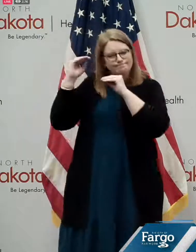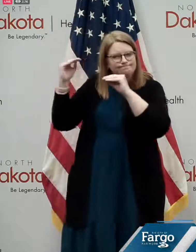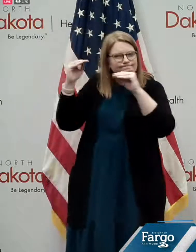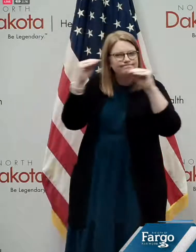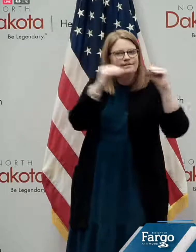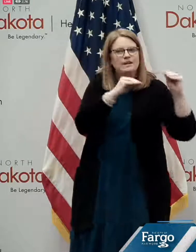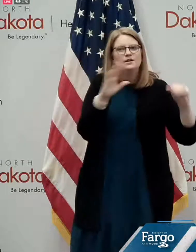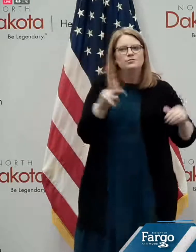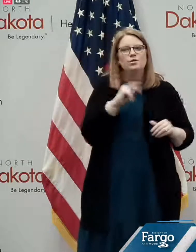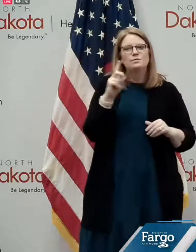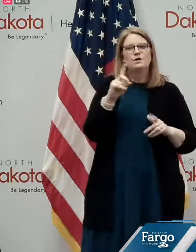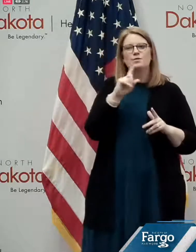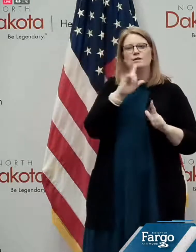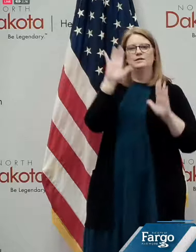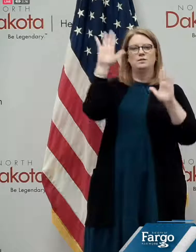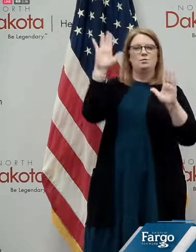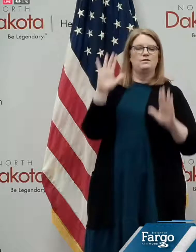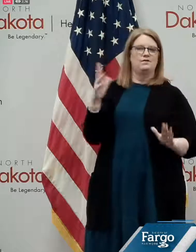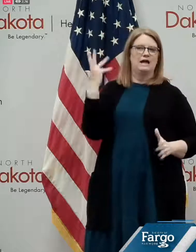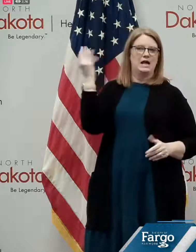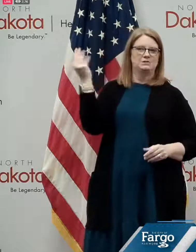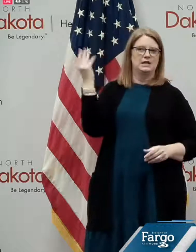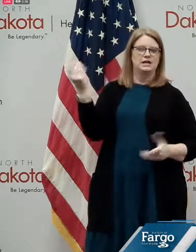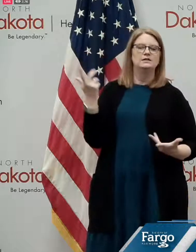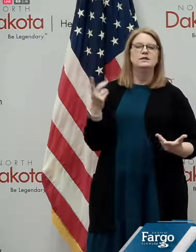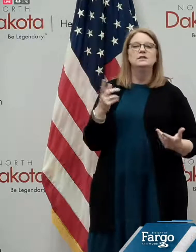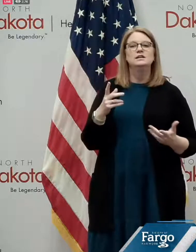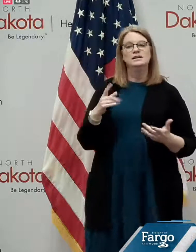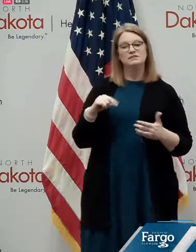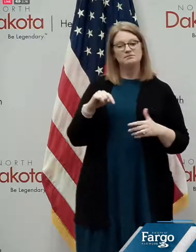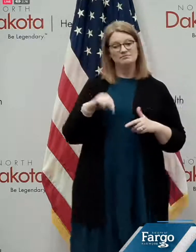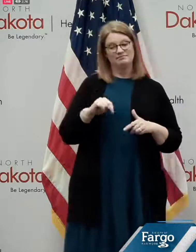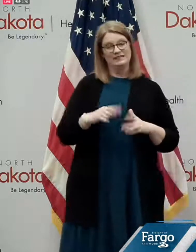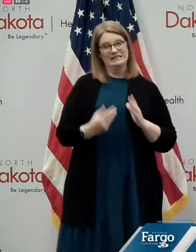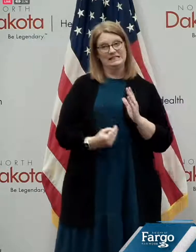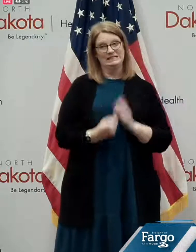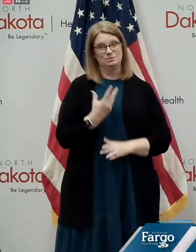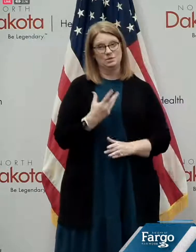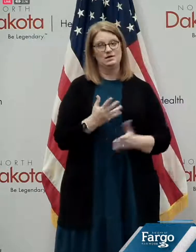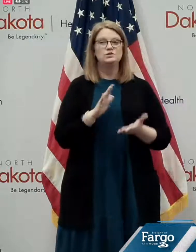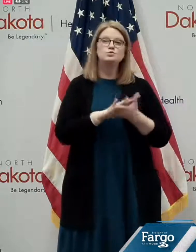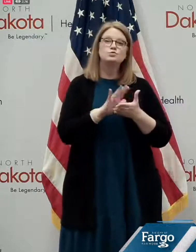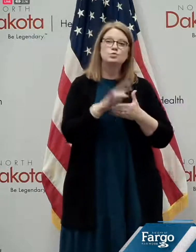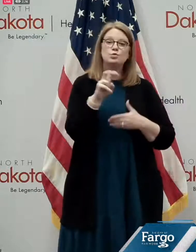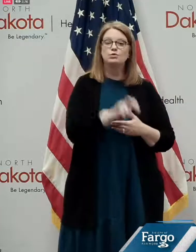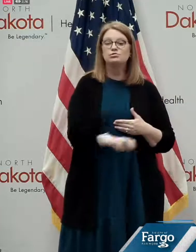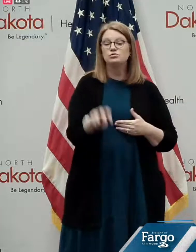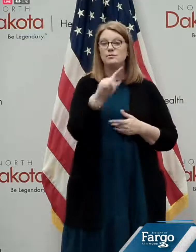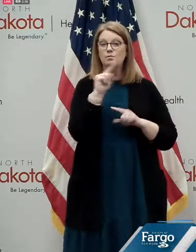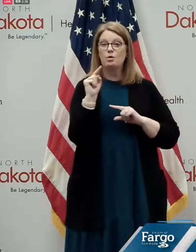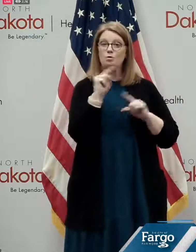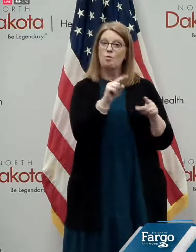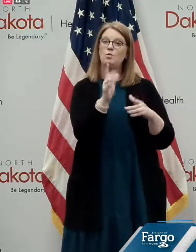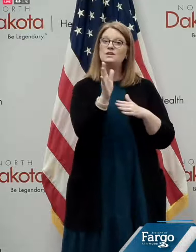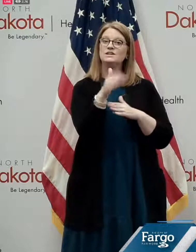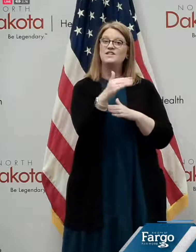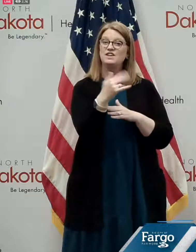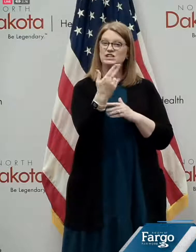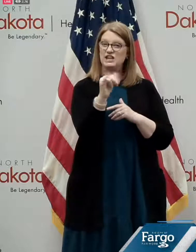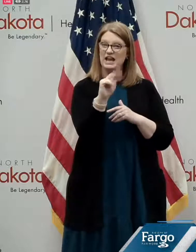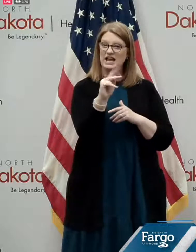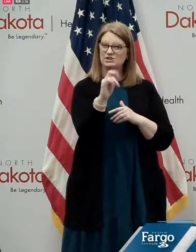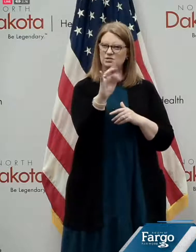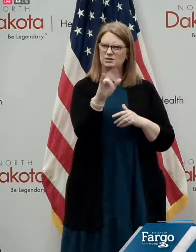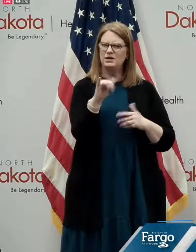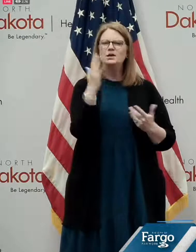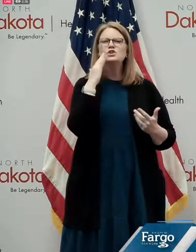Dakotans about our great outdoors. Typically in the spring, school trips, visit a fish hatchery. I'm sure it's if you were ever